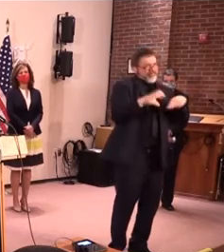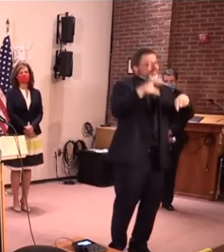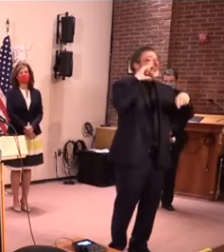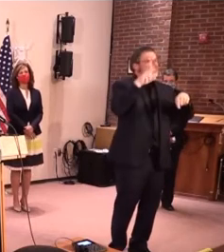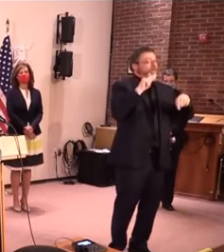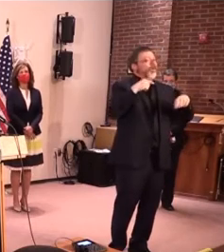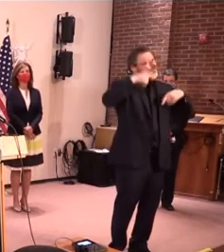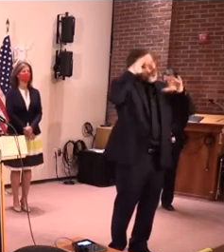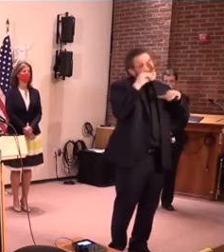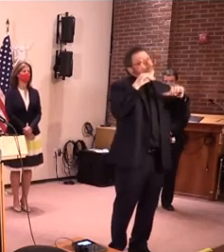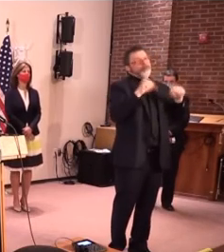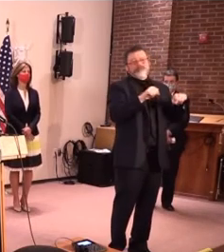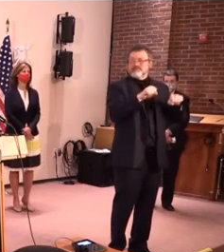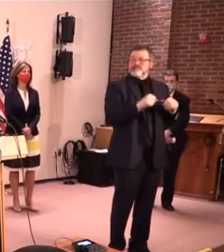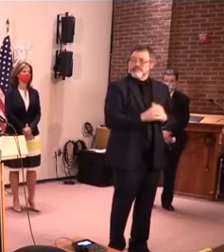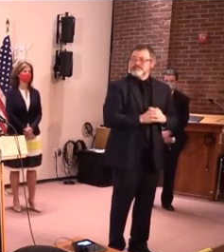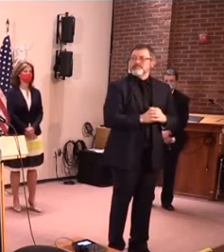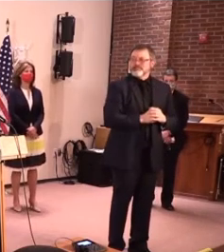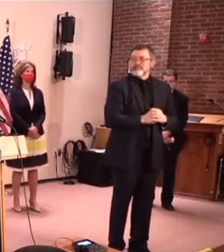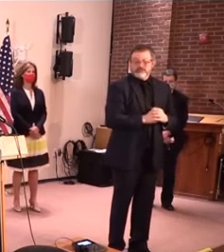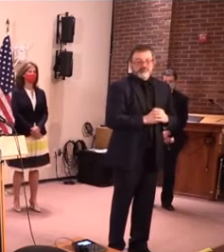Lisa, the AP.